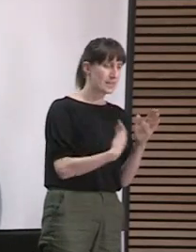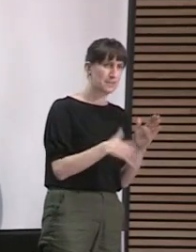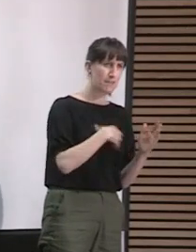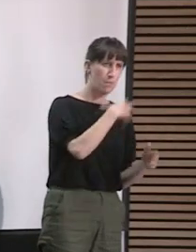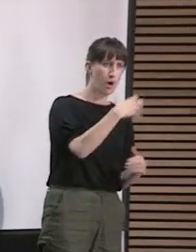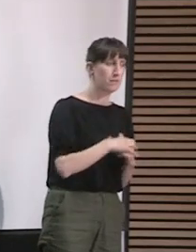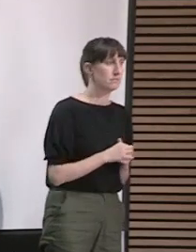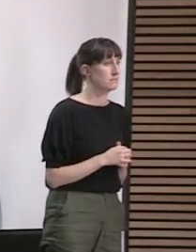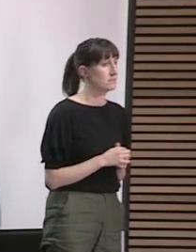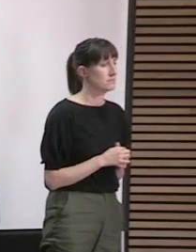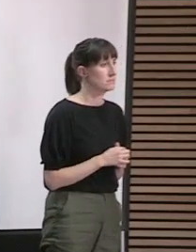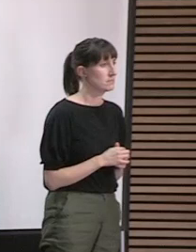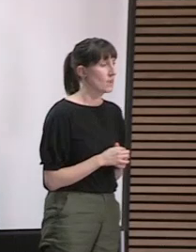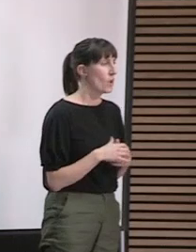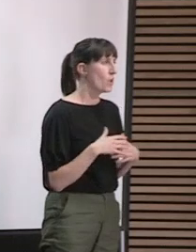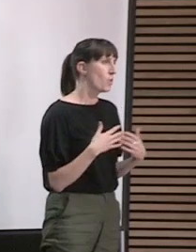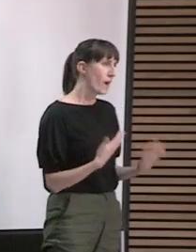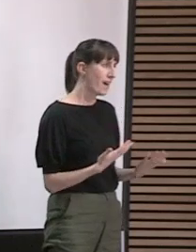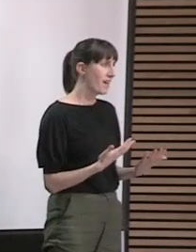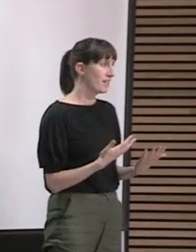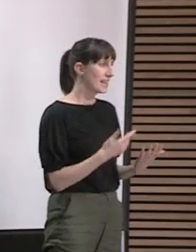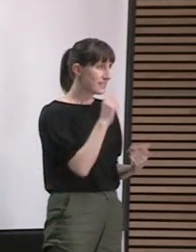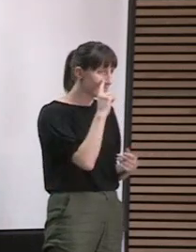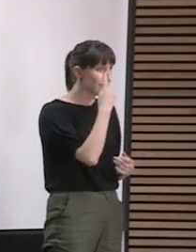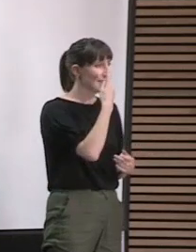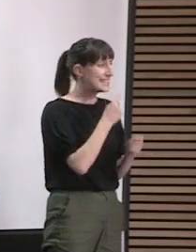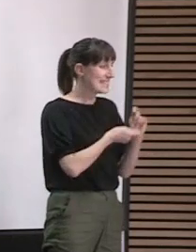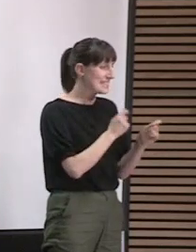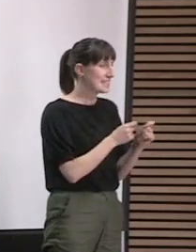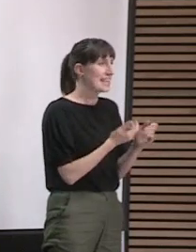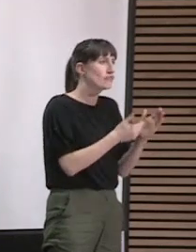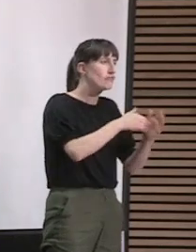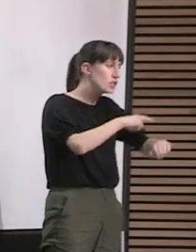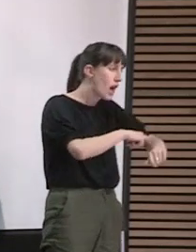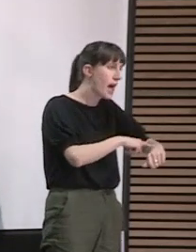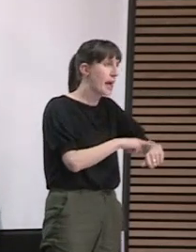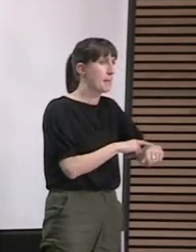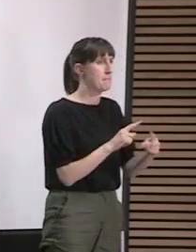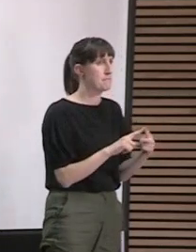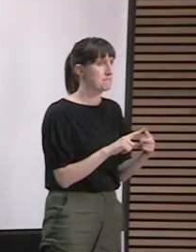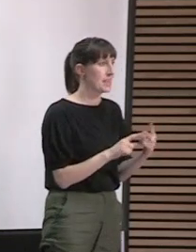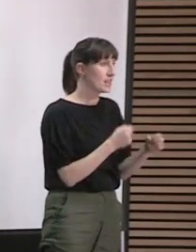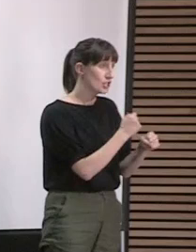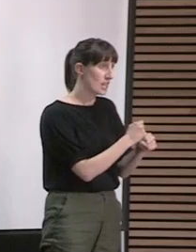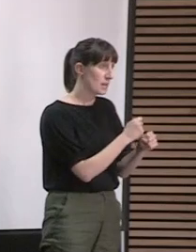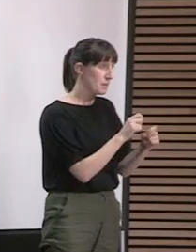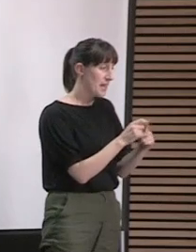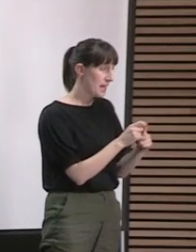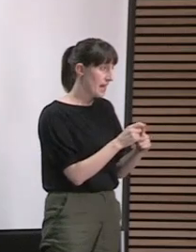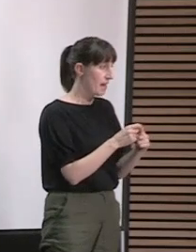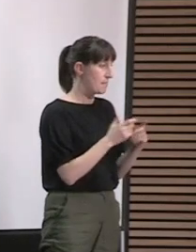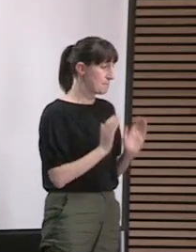Well, it takes into account the extra time it takes if someone is doing a swab. It requires the GP to put on